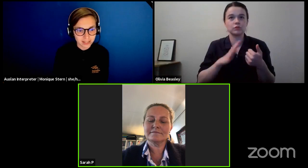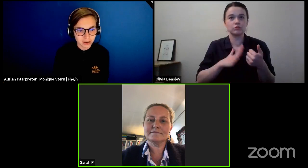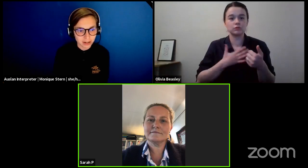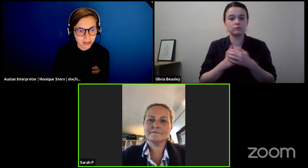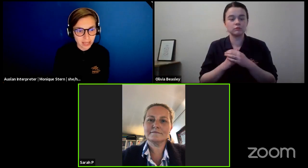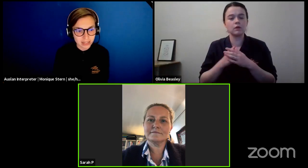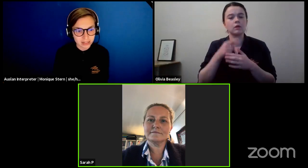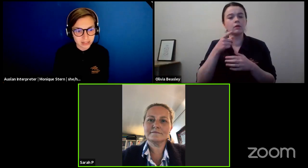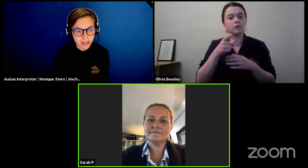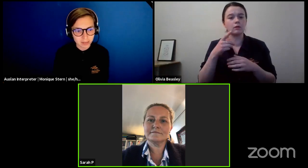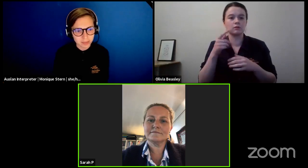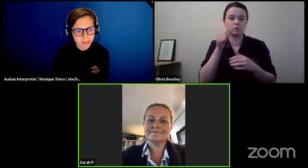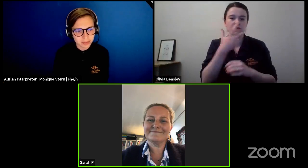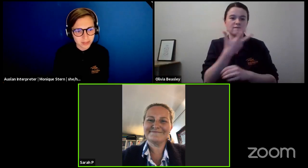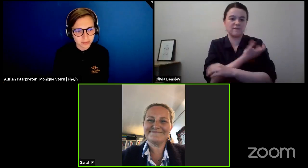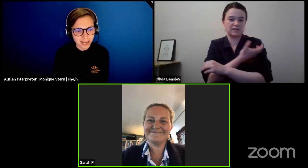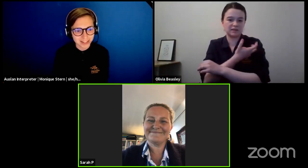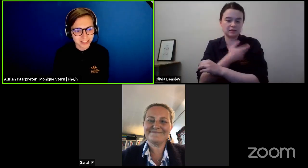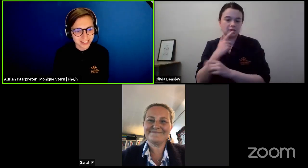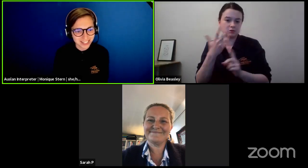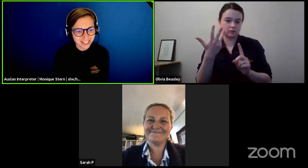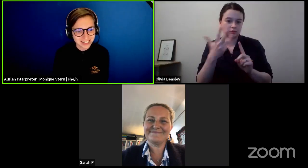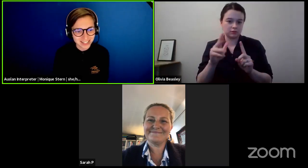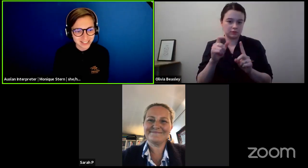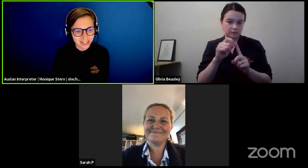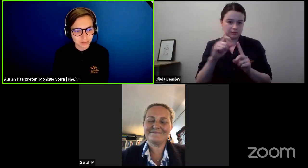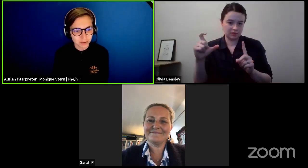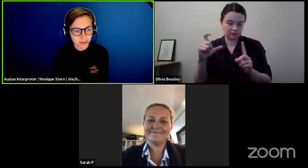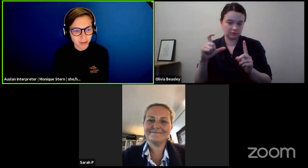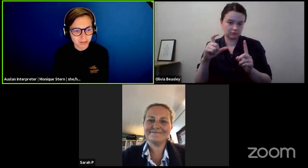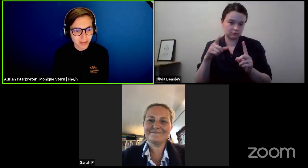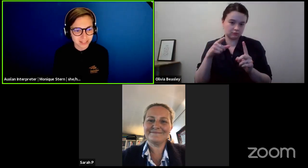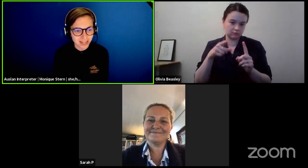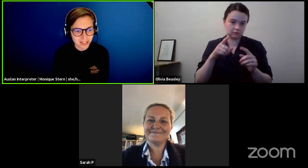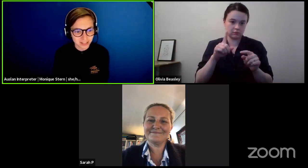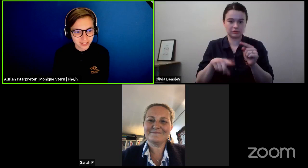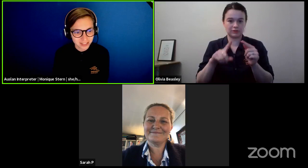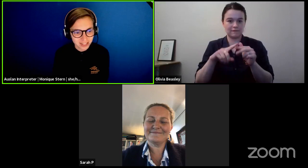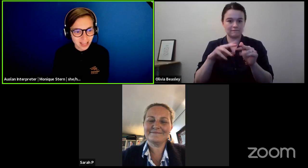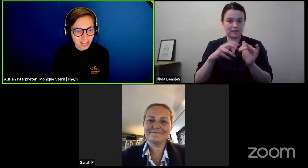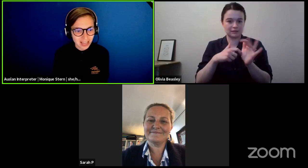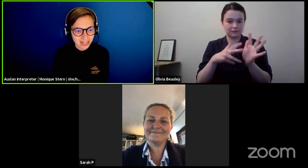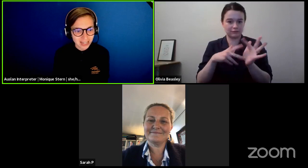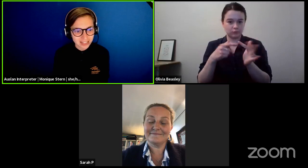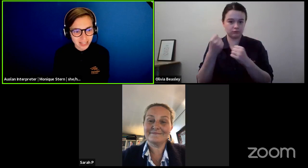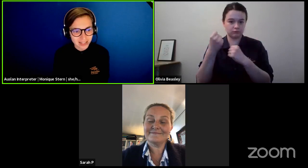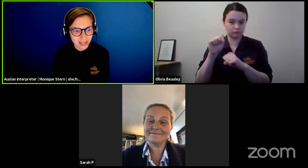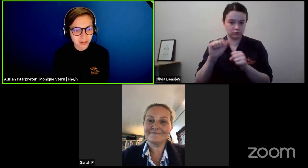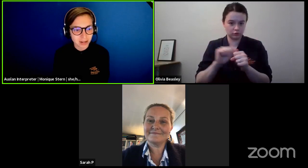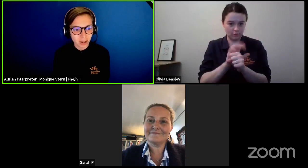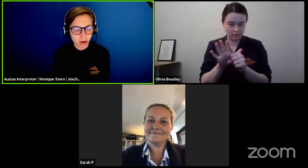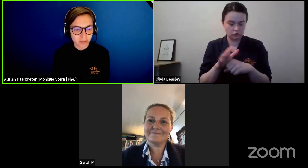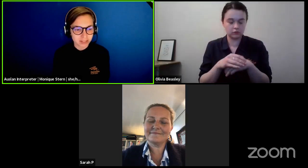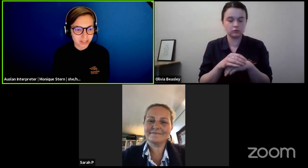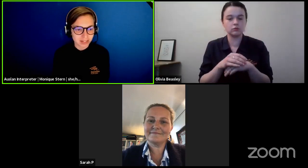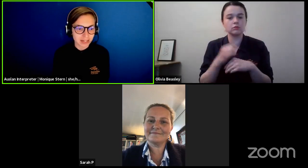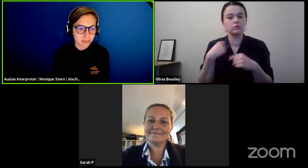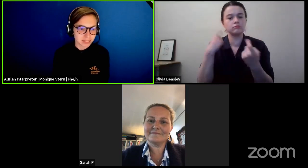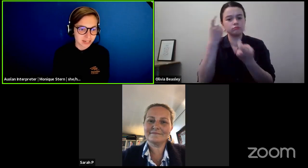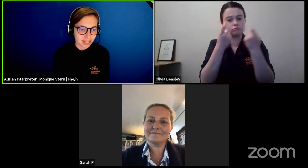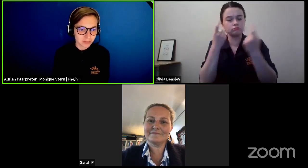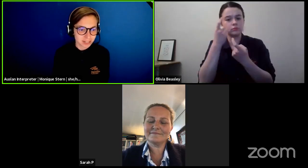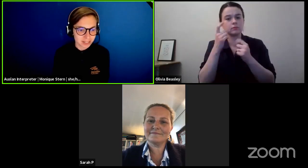Great, thanks, Sarah. And it's very interesting to understand further about the vaccinations. And I understand that